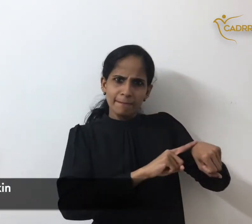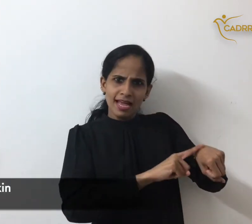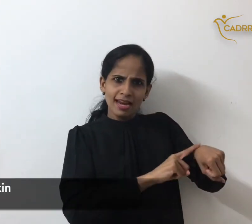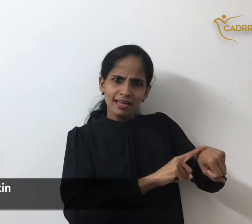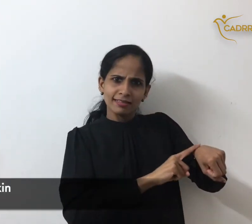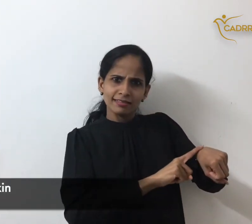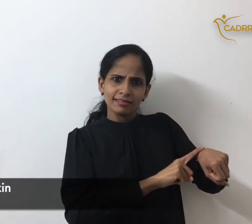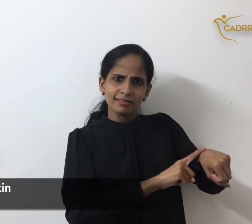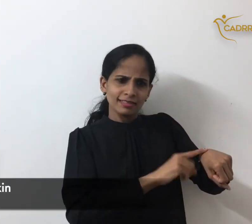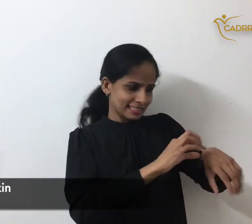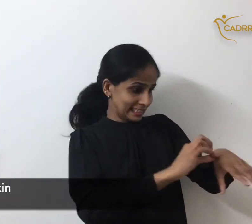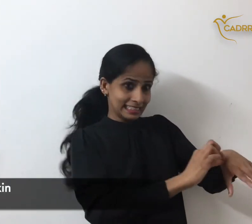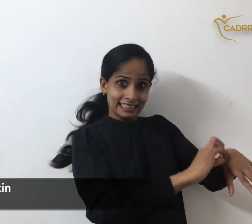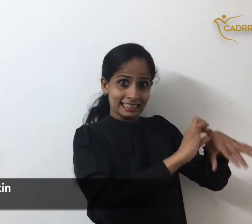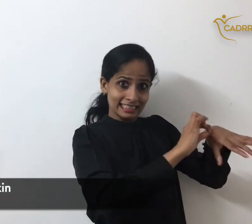Brown points to skin.